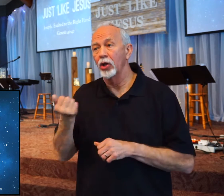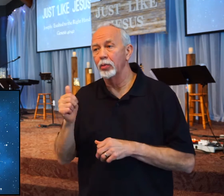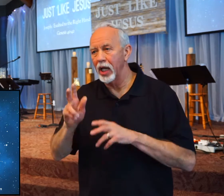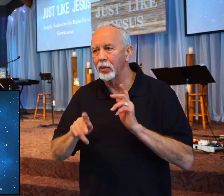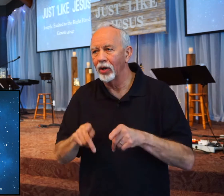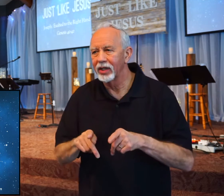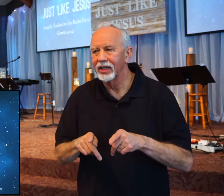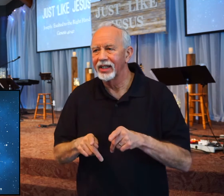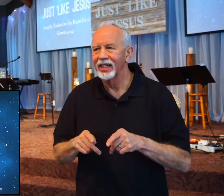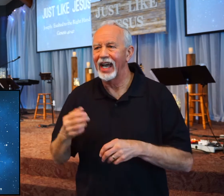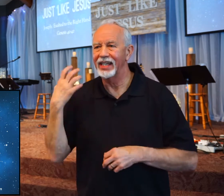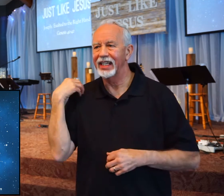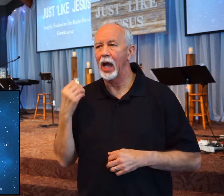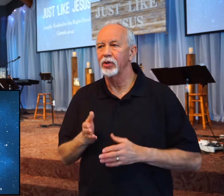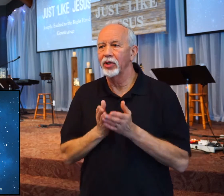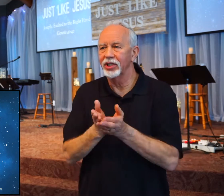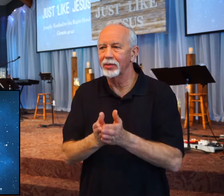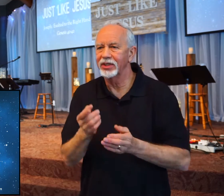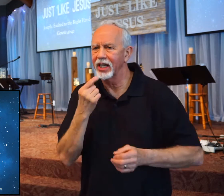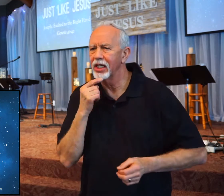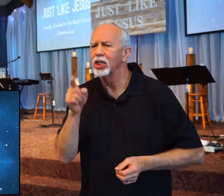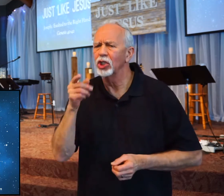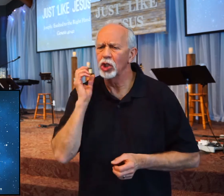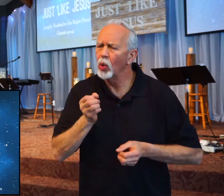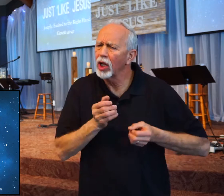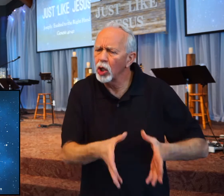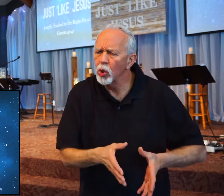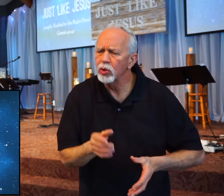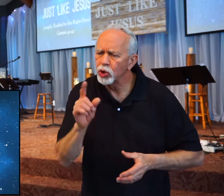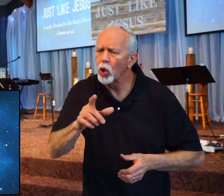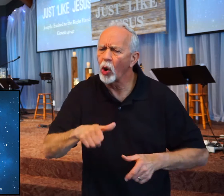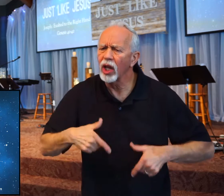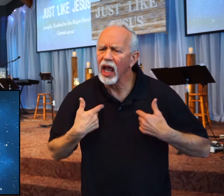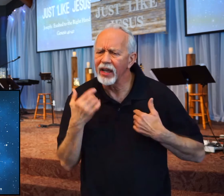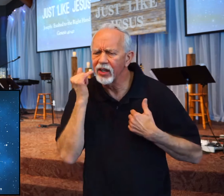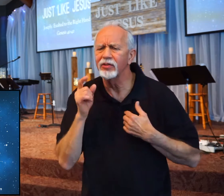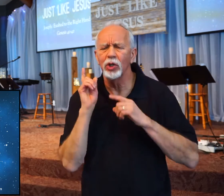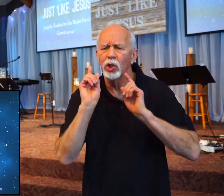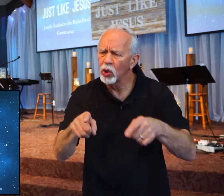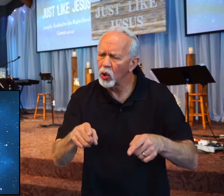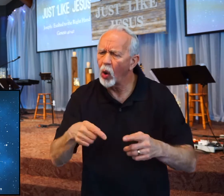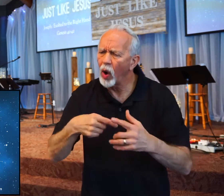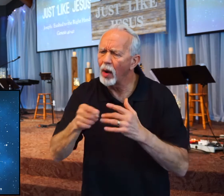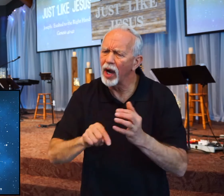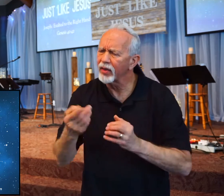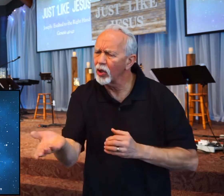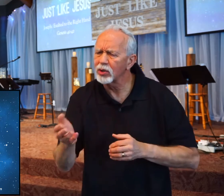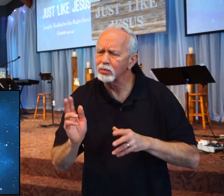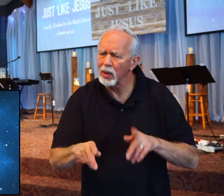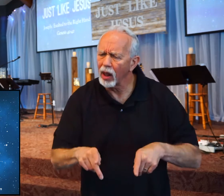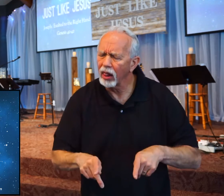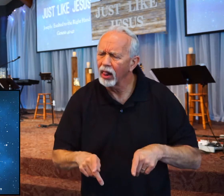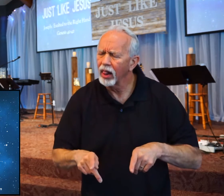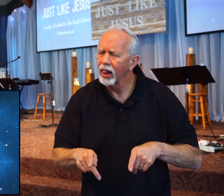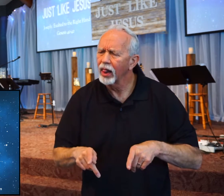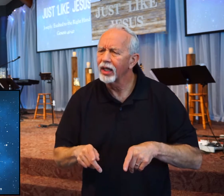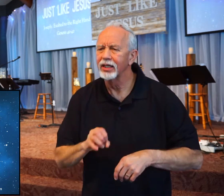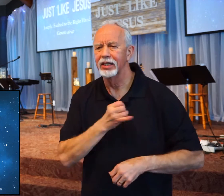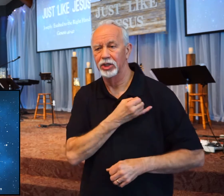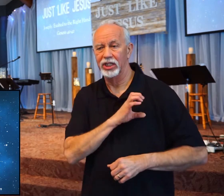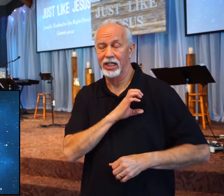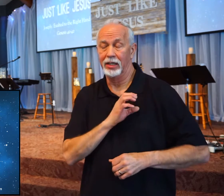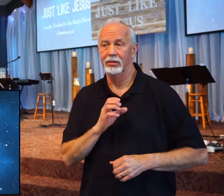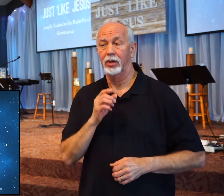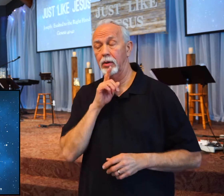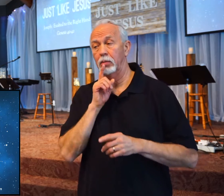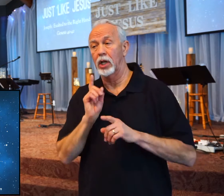your life and all of those with you if you go amongst those savages." And to that, Calvert replied,